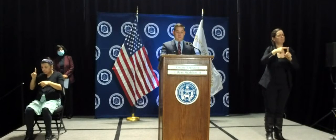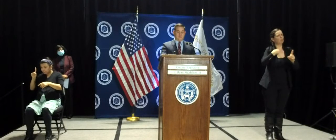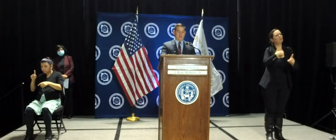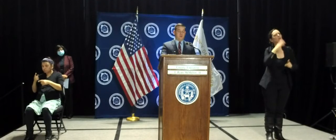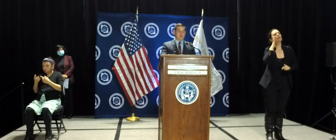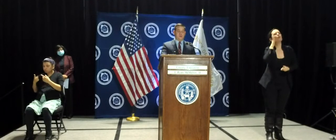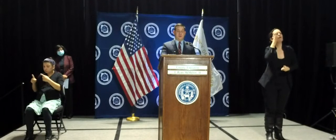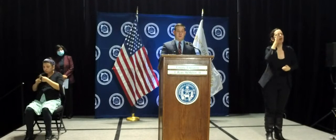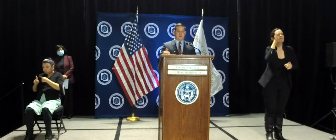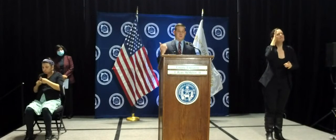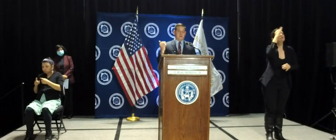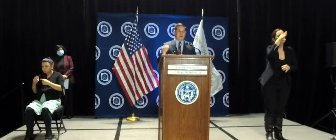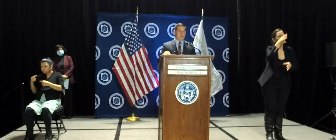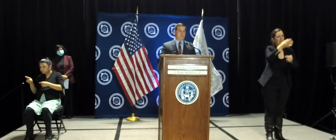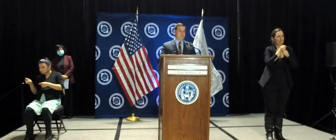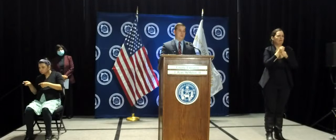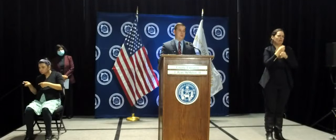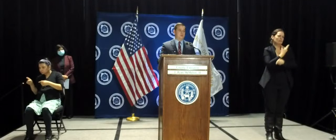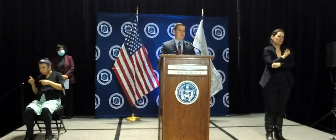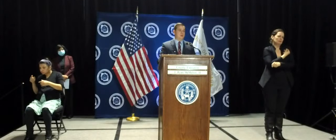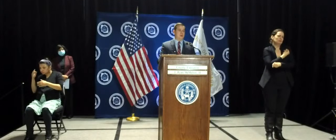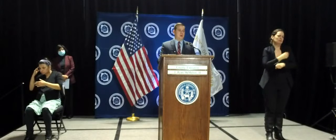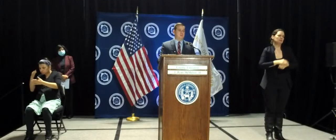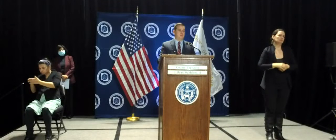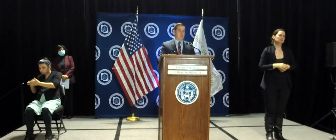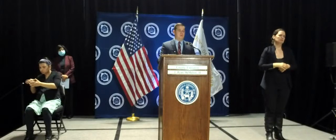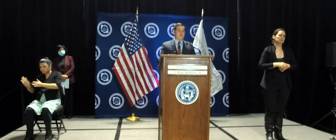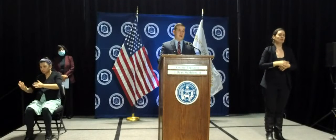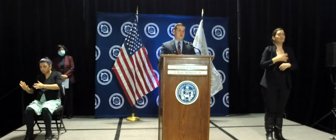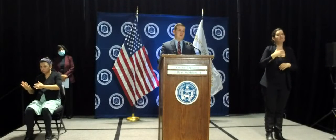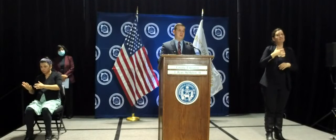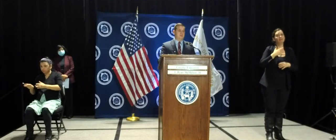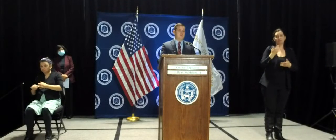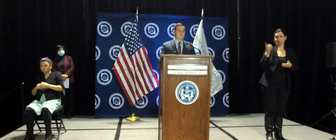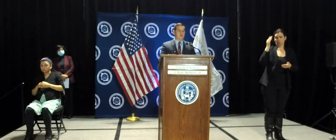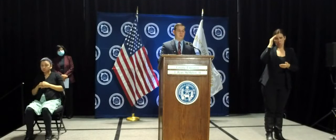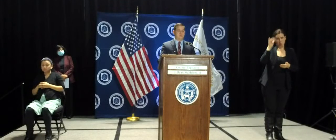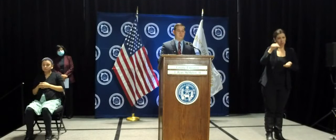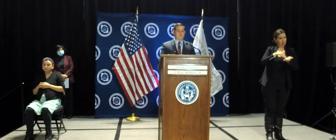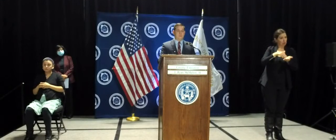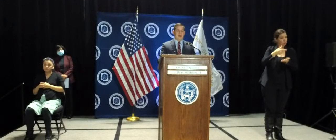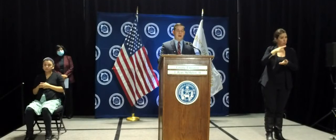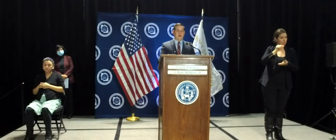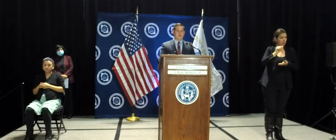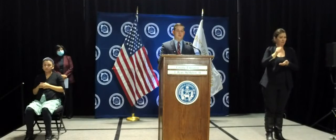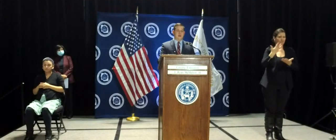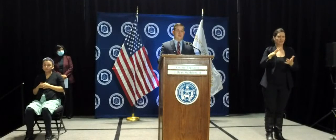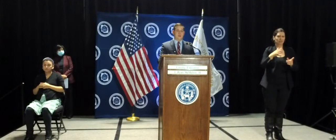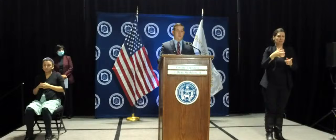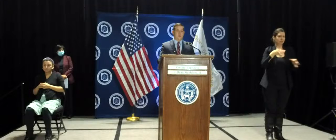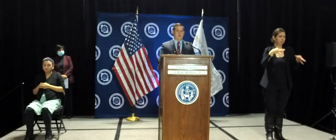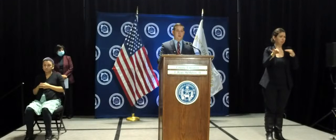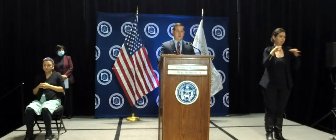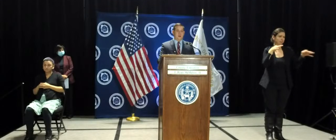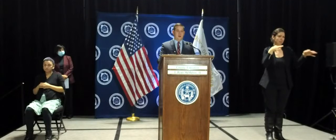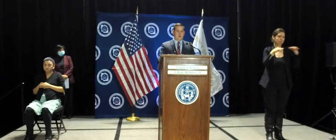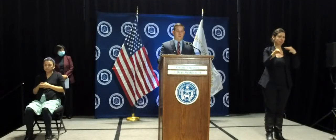again, if you just think about this, I mean, Dr. Gupta can reference this. From my knowledge, the fact